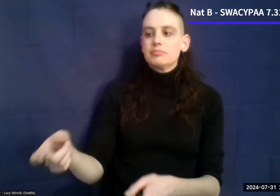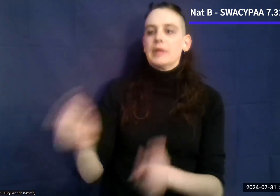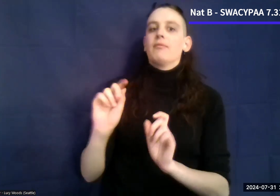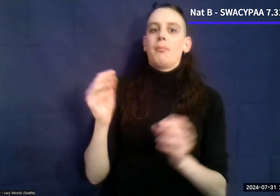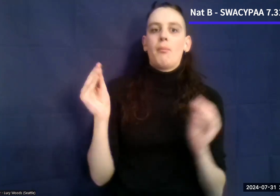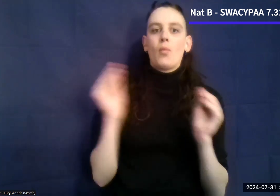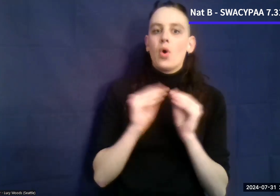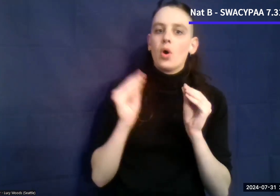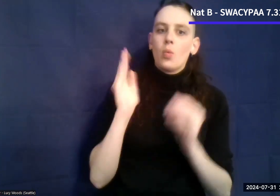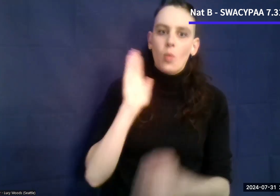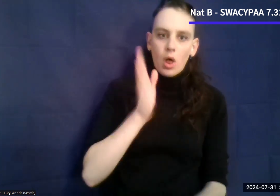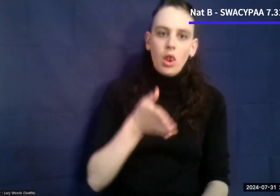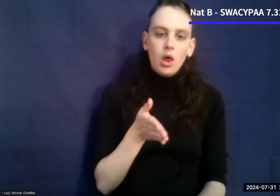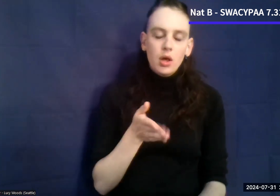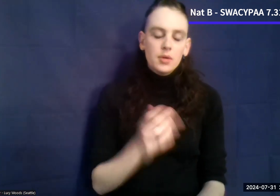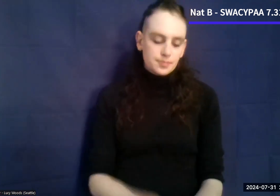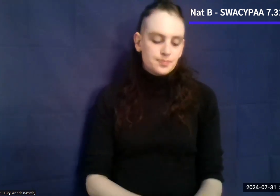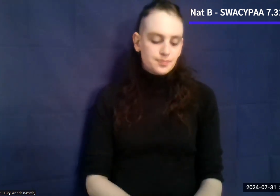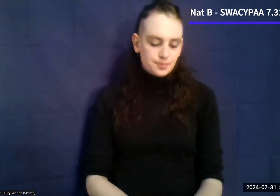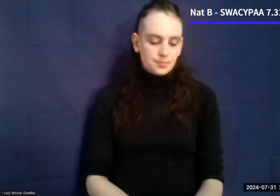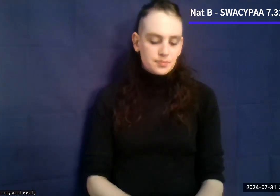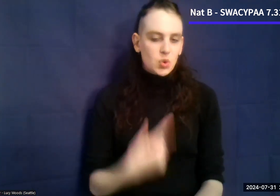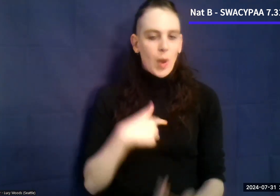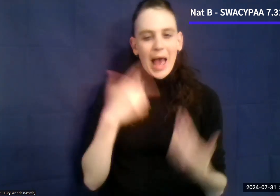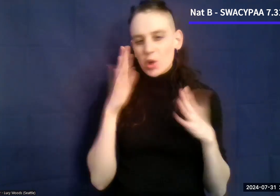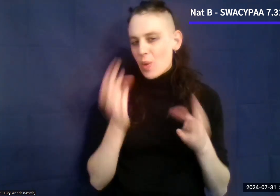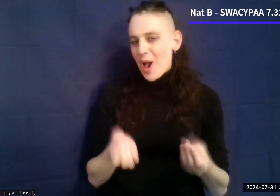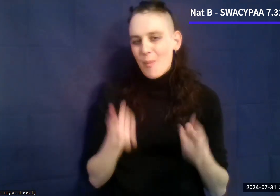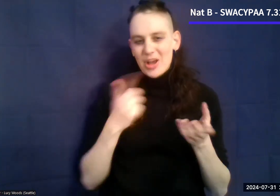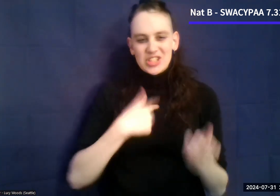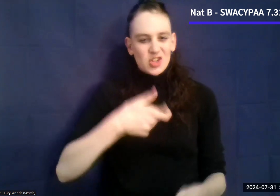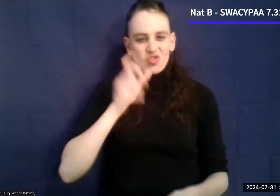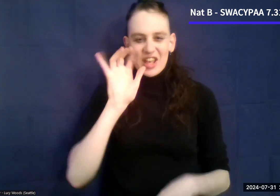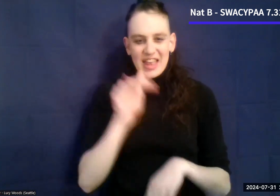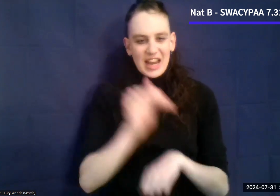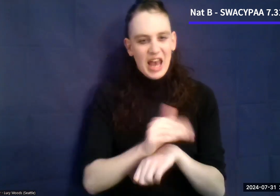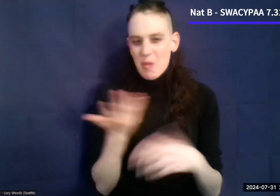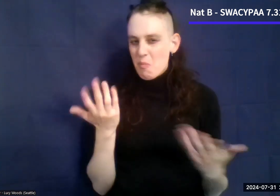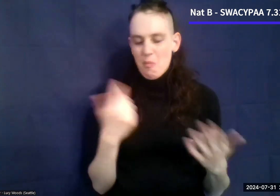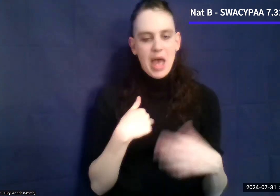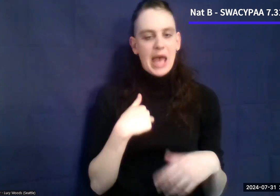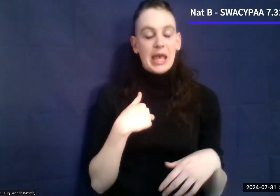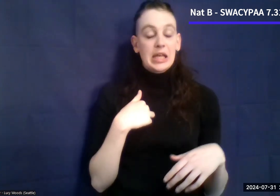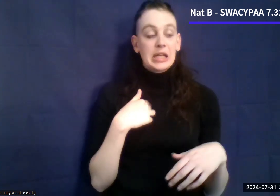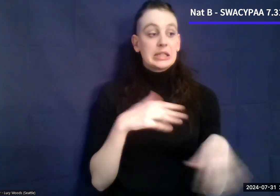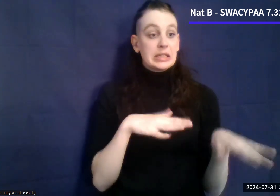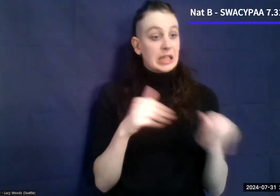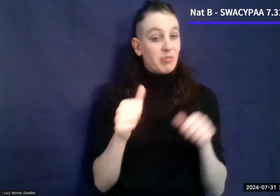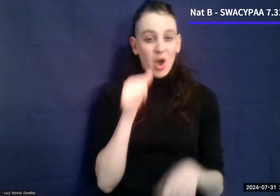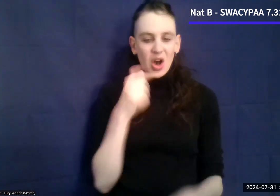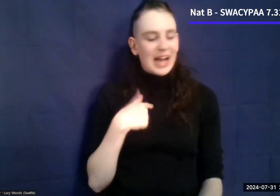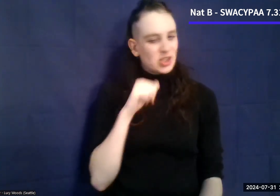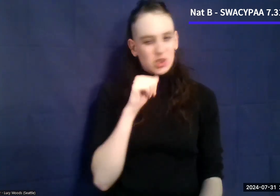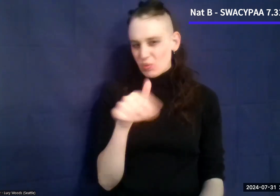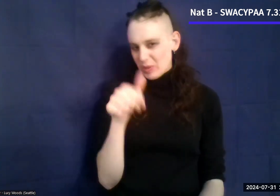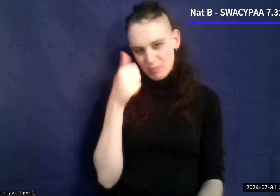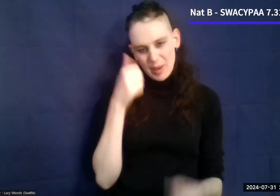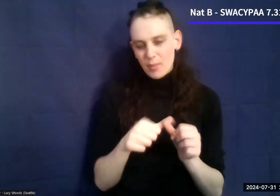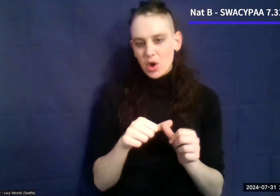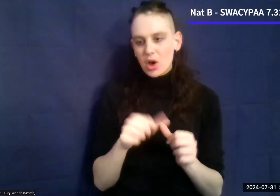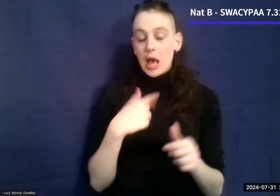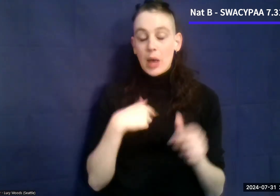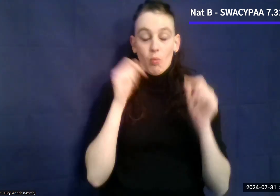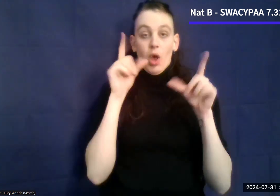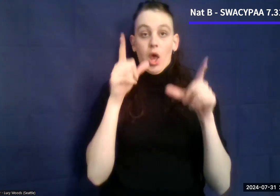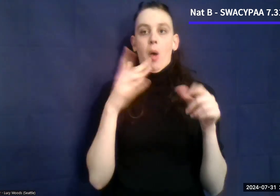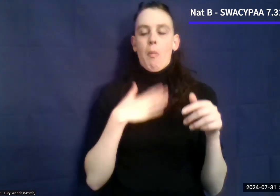like I don't really know how much I drank that night, and I don't remember leaving the bar, but I did wake up to my car alarm going off,